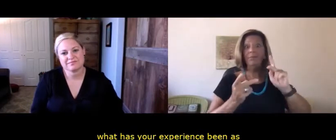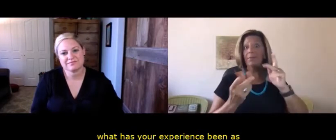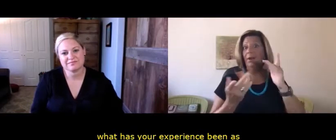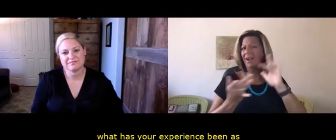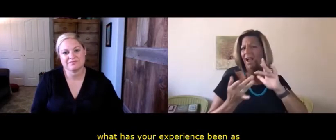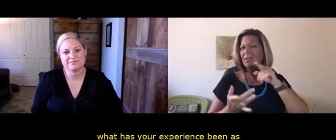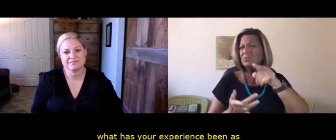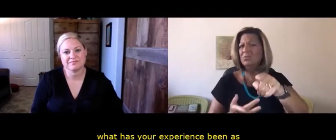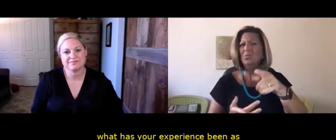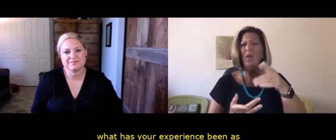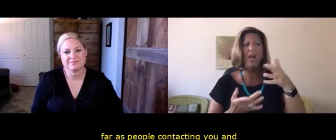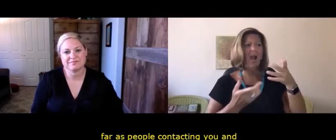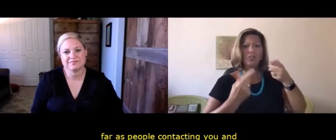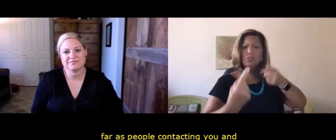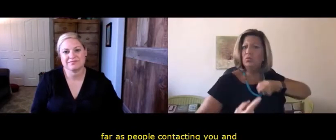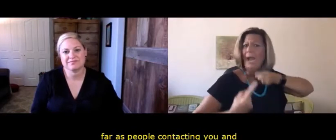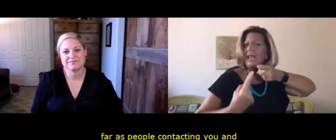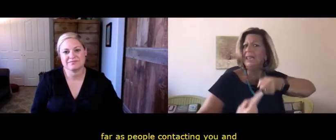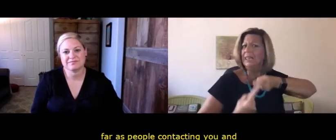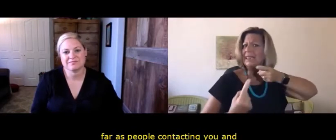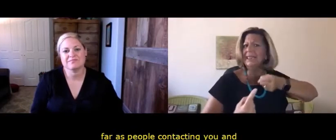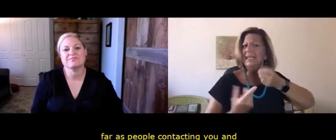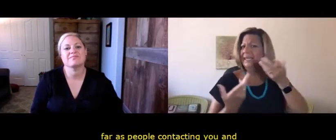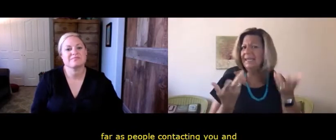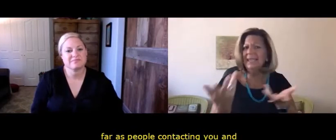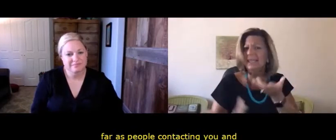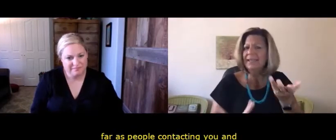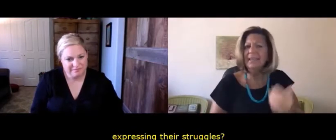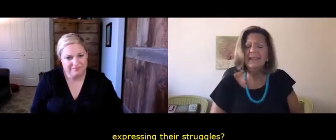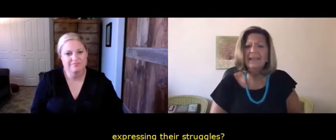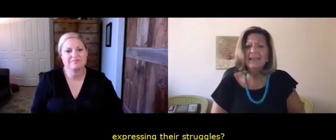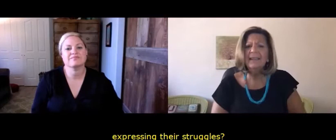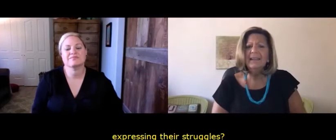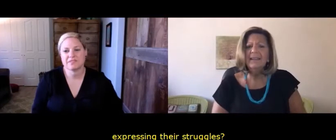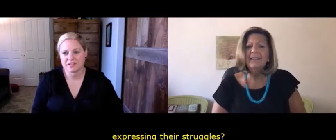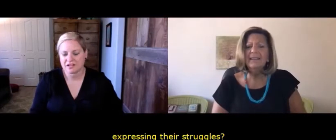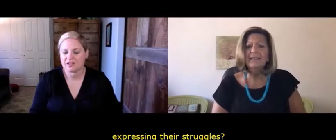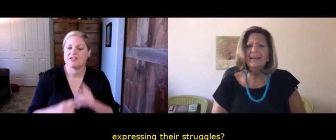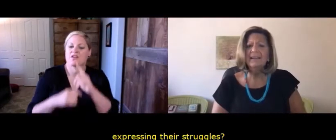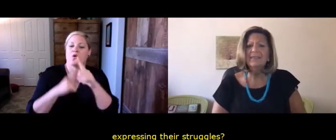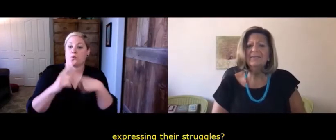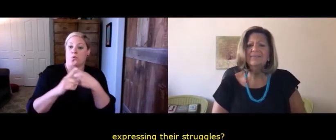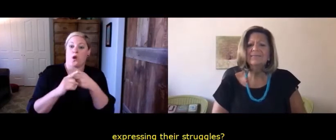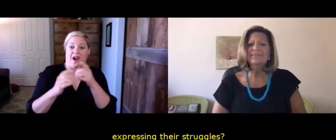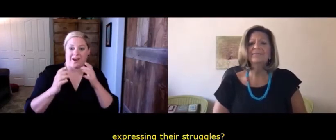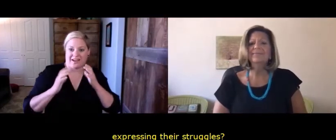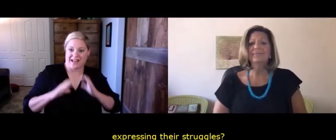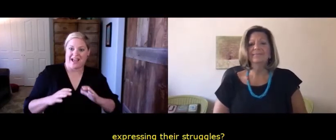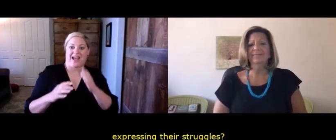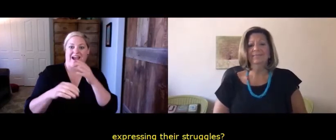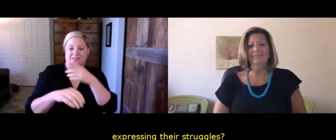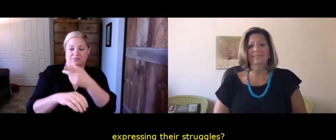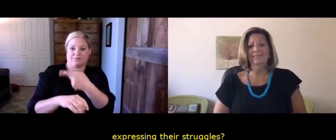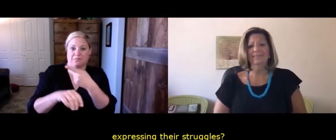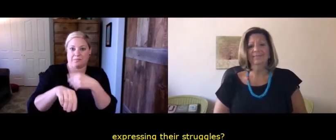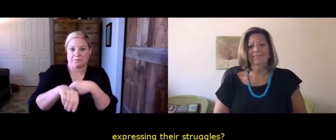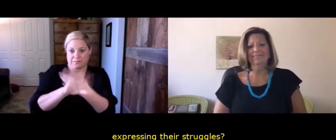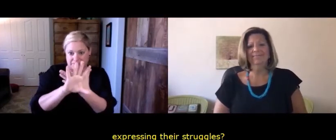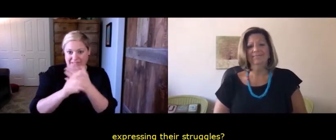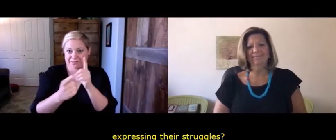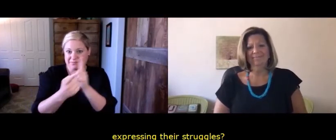your experience been as far as people contacting you and expressing their struggles?